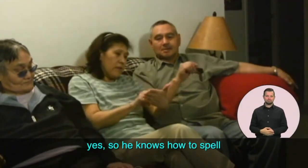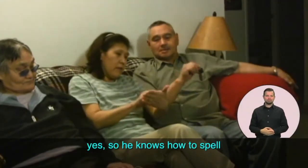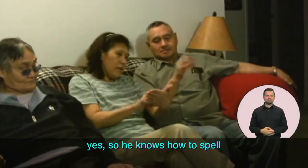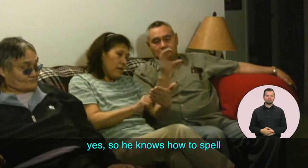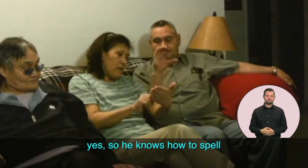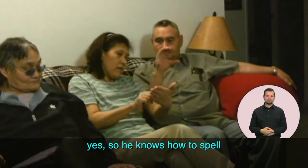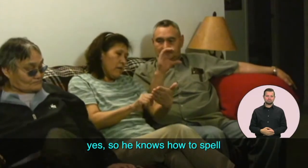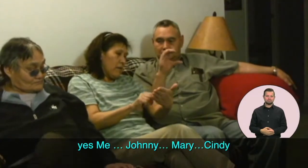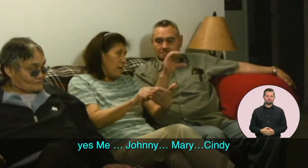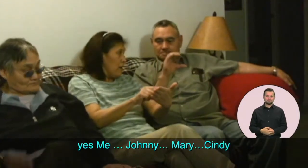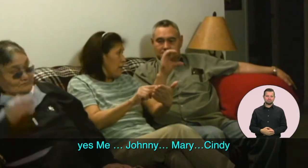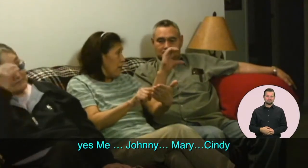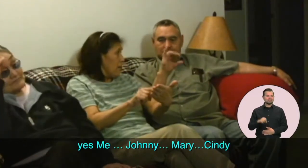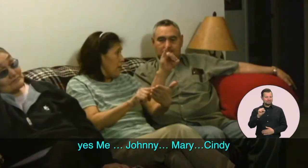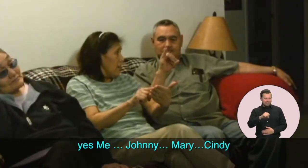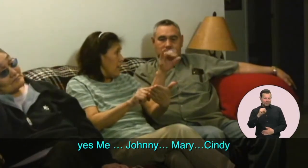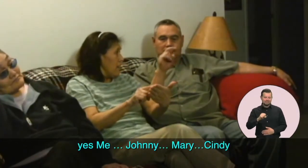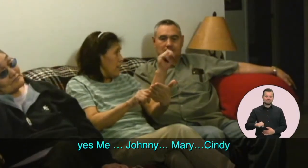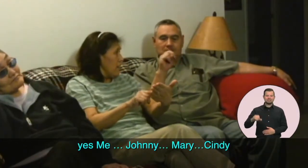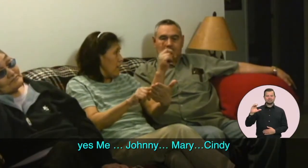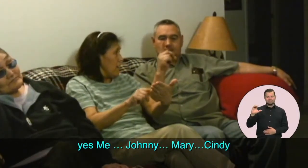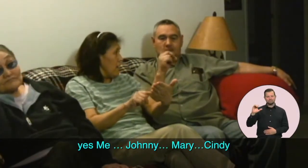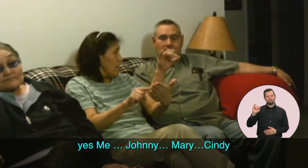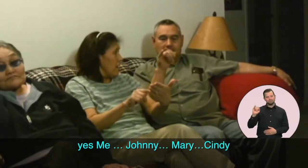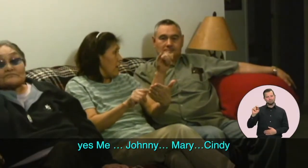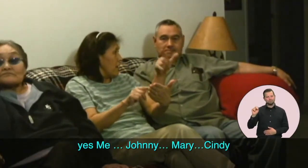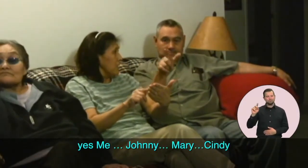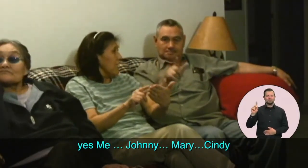Yeah. And there it is.